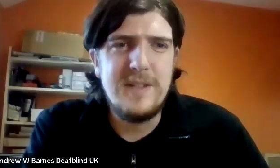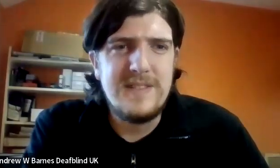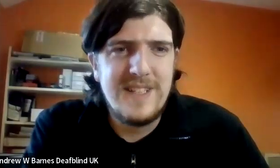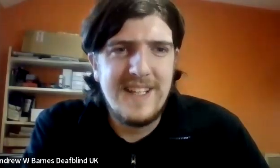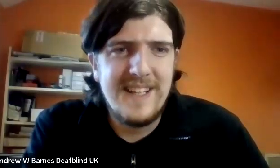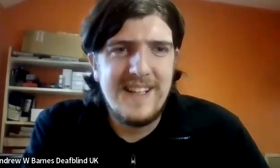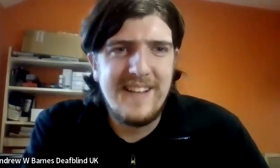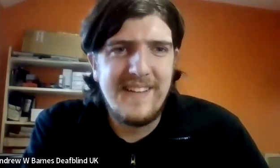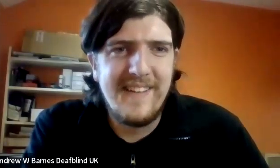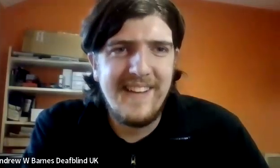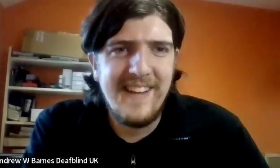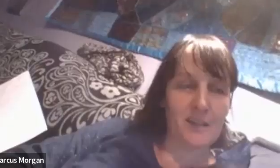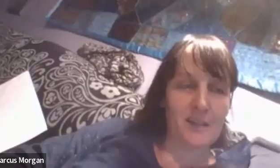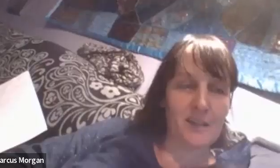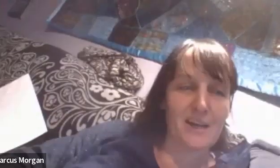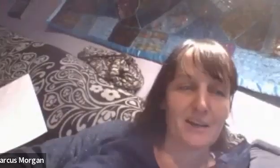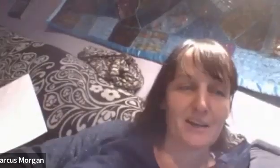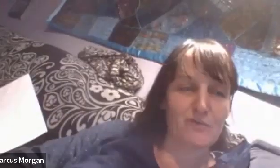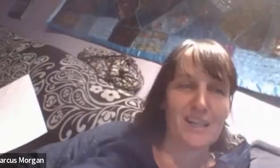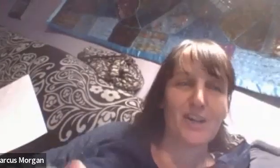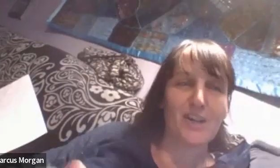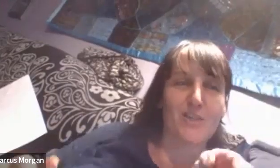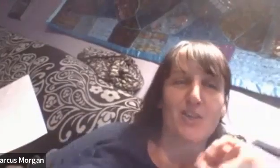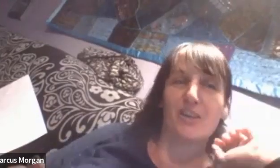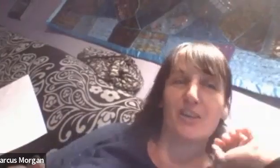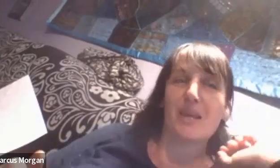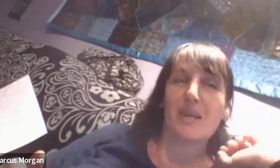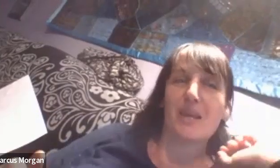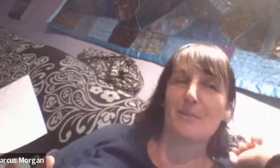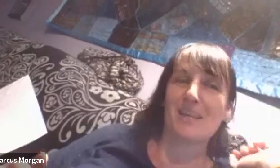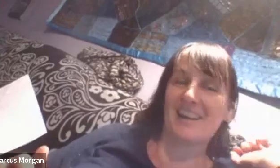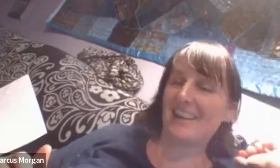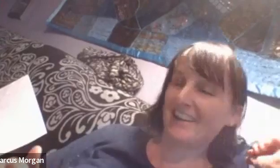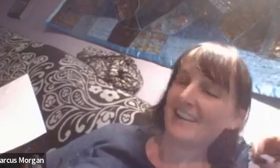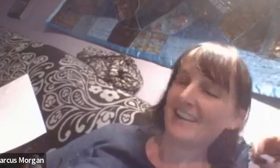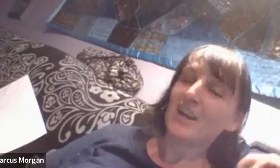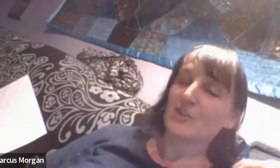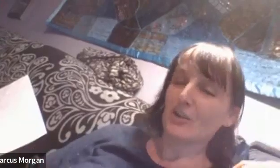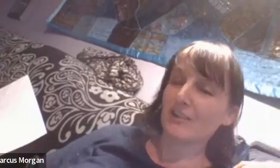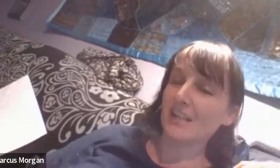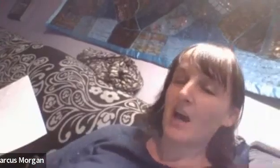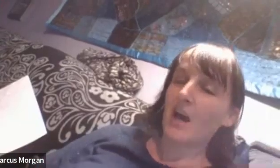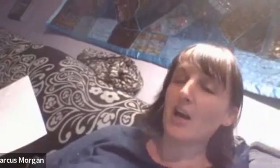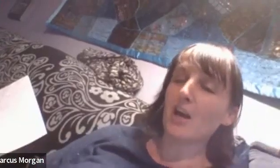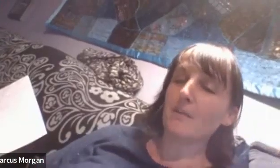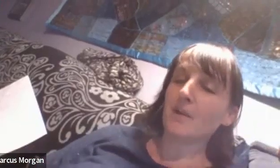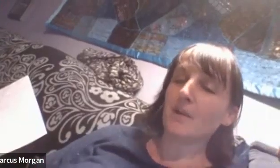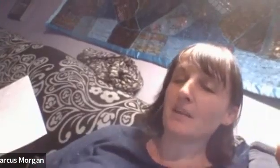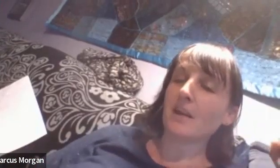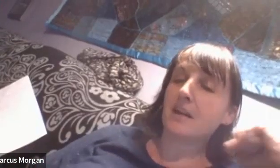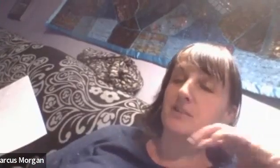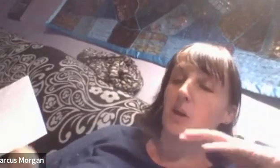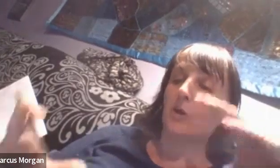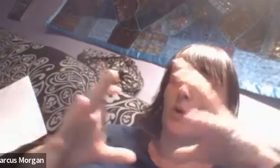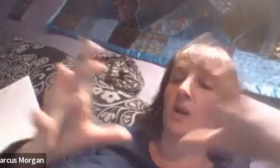You on mute, Jenny? I've just realised you can't hear me. Sorry.